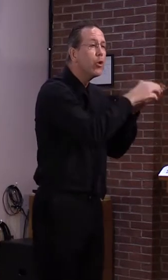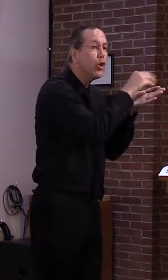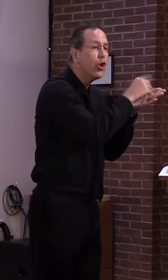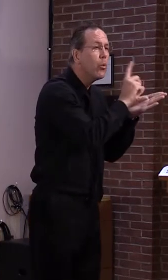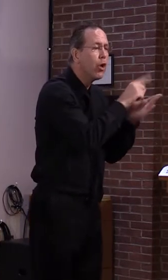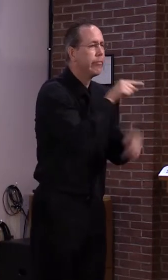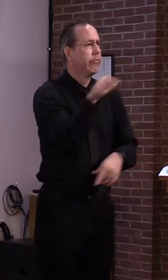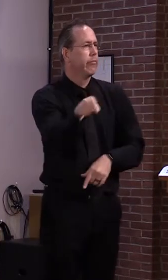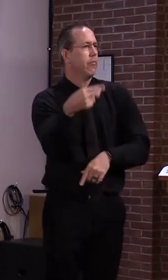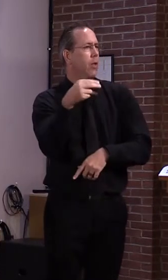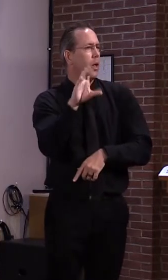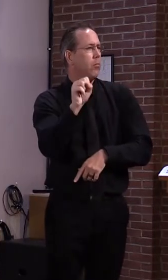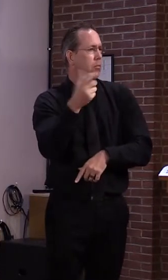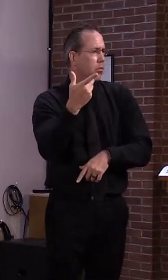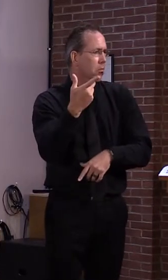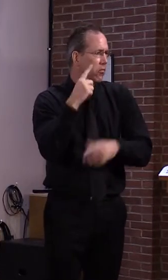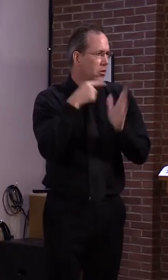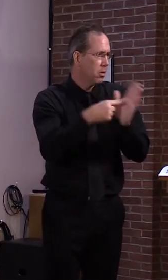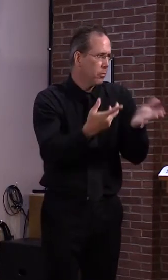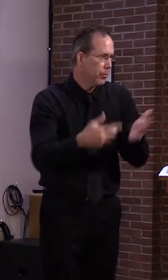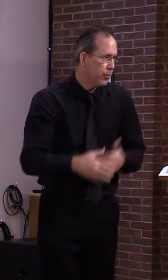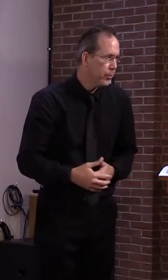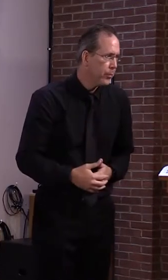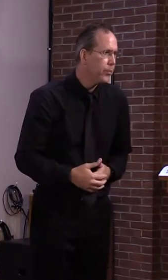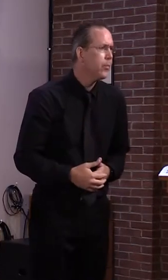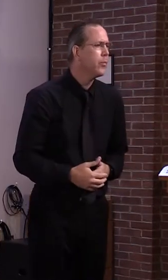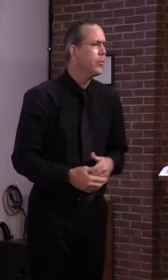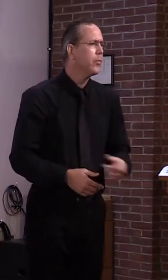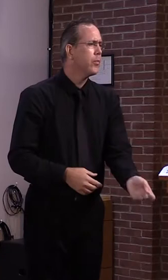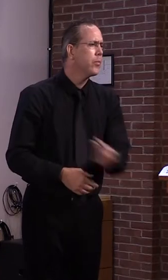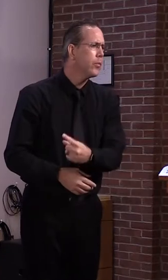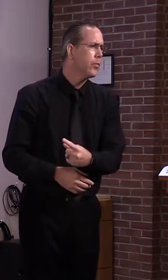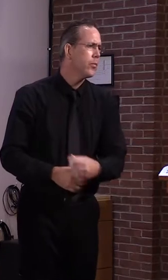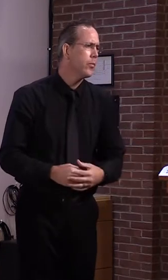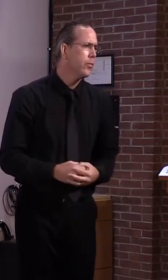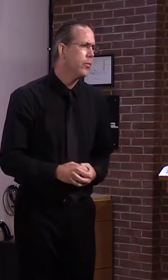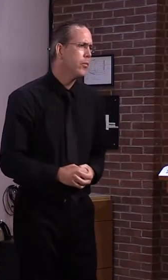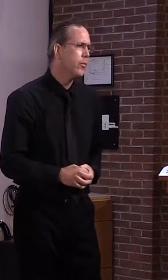Mm-hmm. Thank you so much. I do have one question for Secretary French.